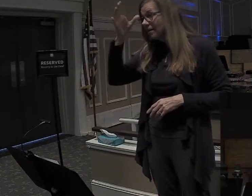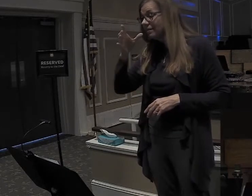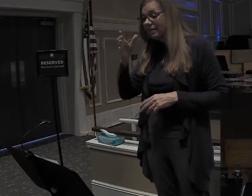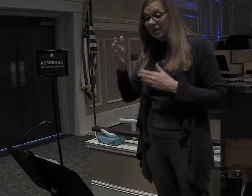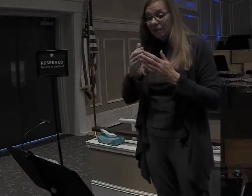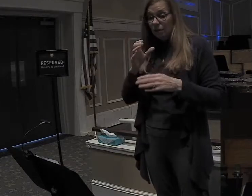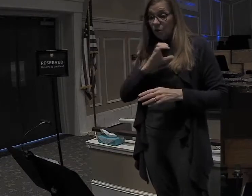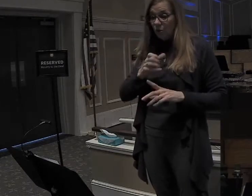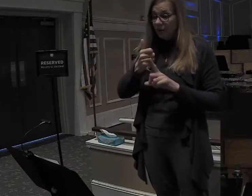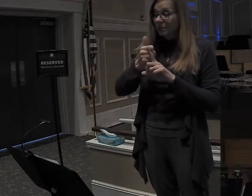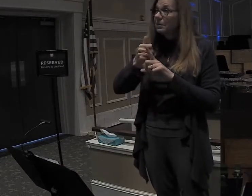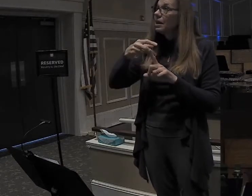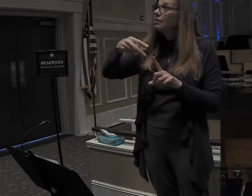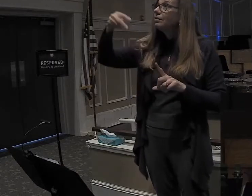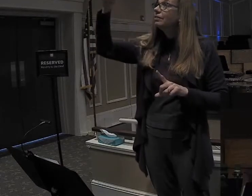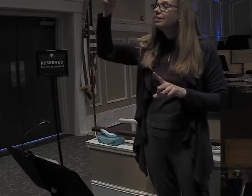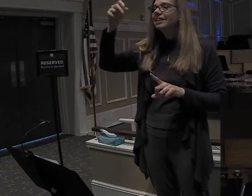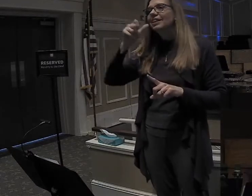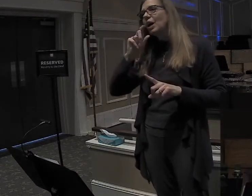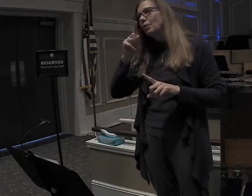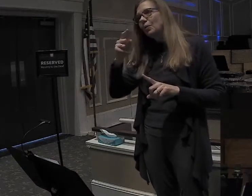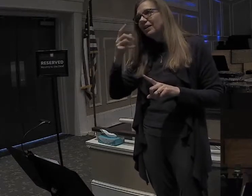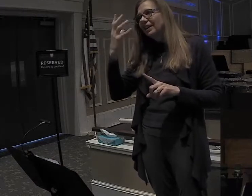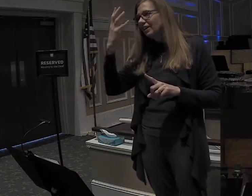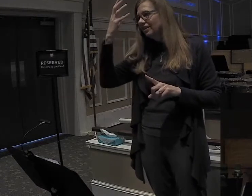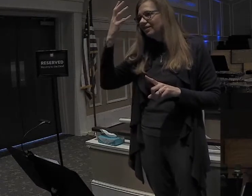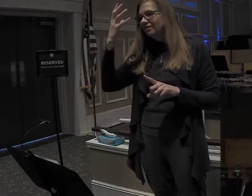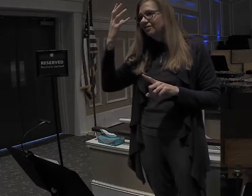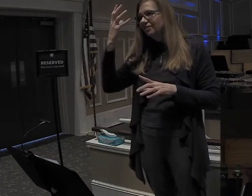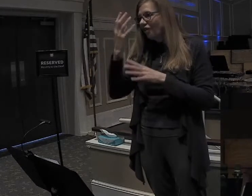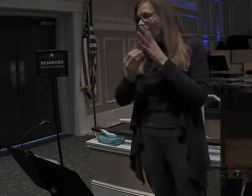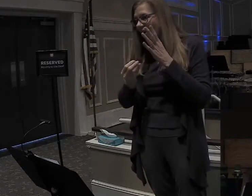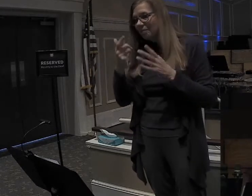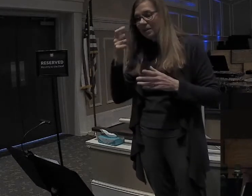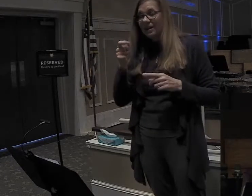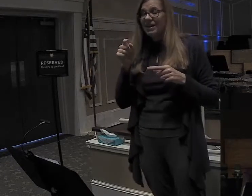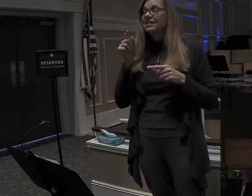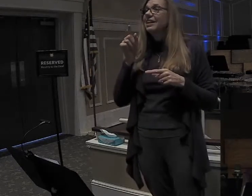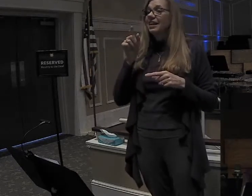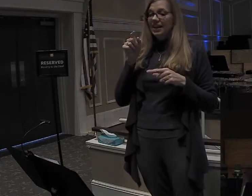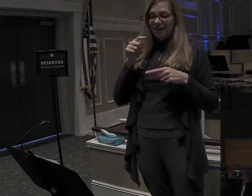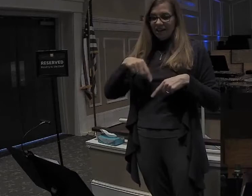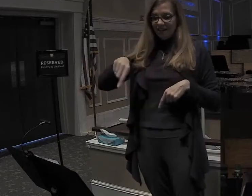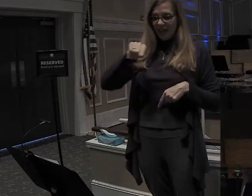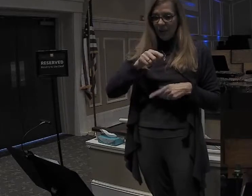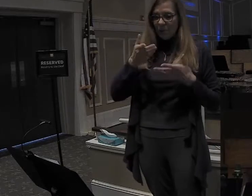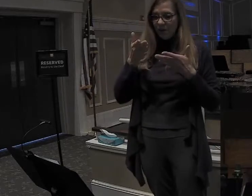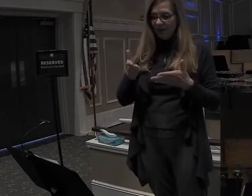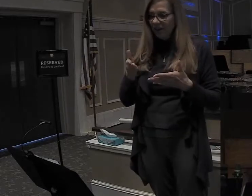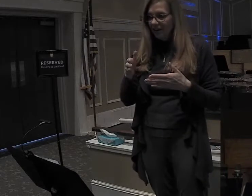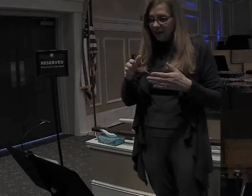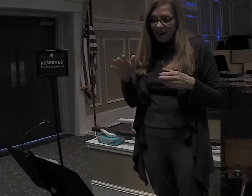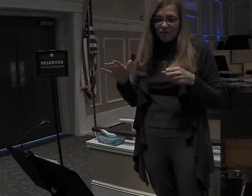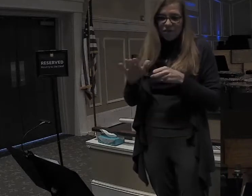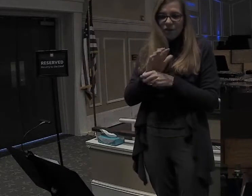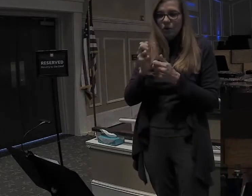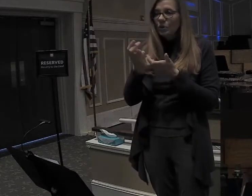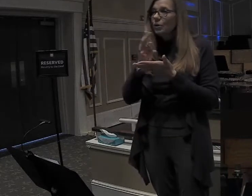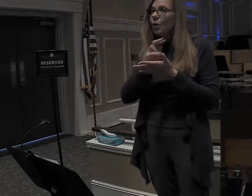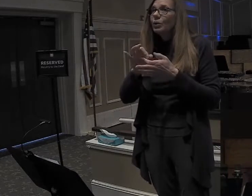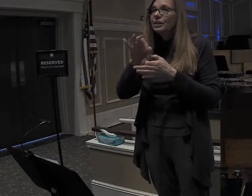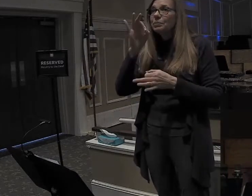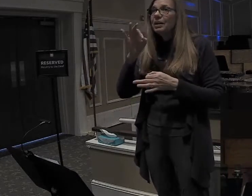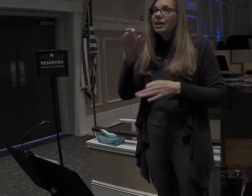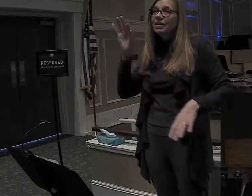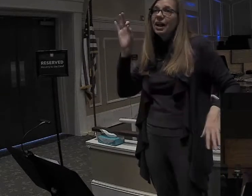gone, he wasn't really gone, because they were there. And filled with the Holy Spirit, they went out with the message of